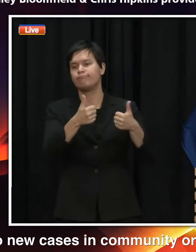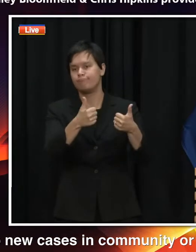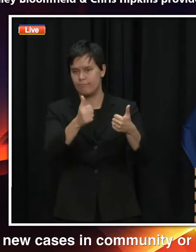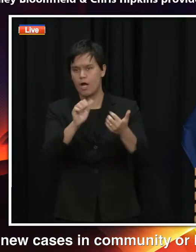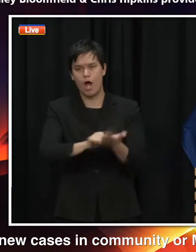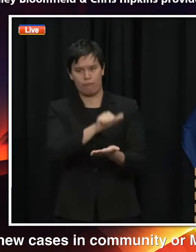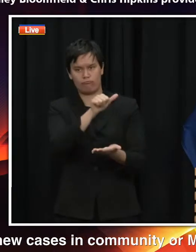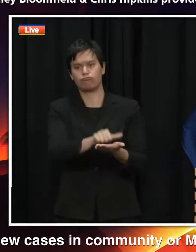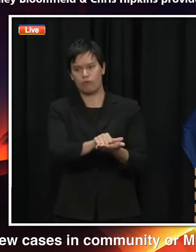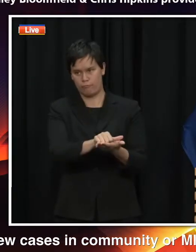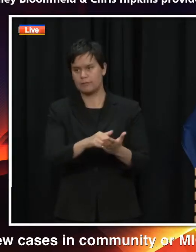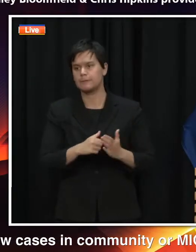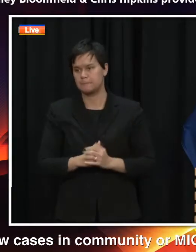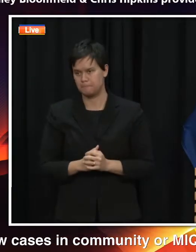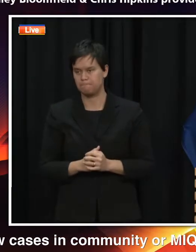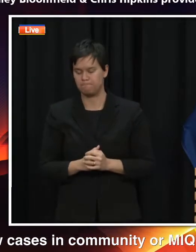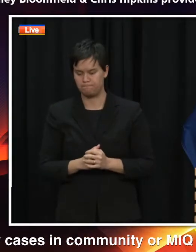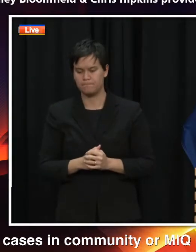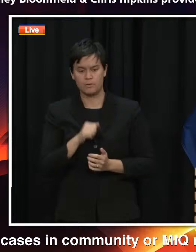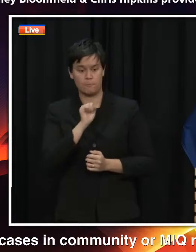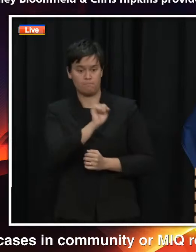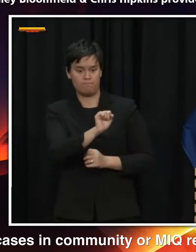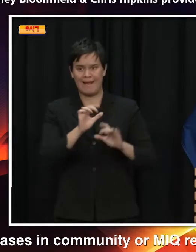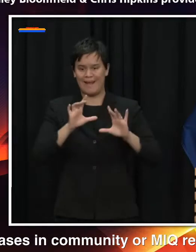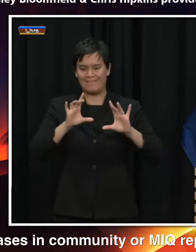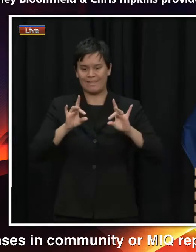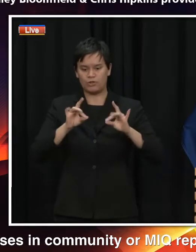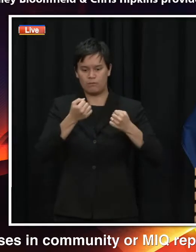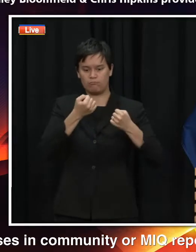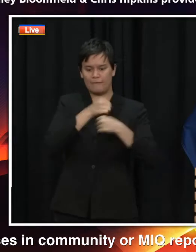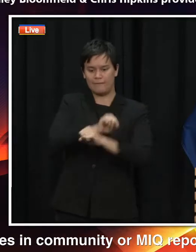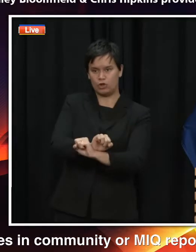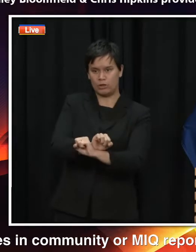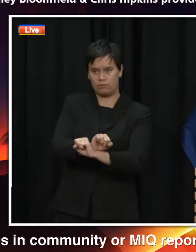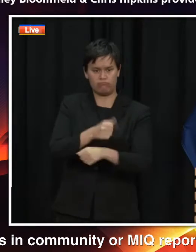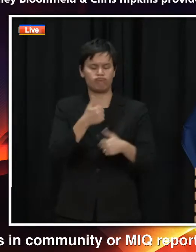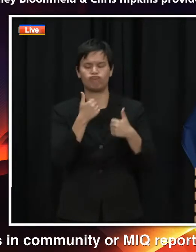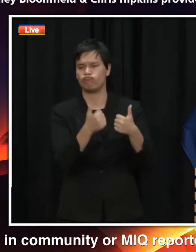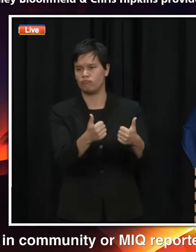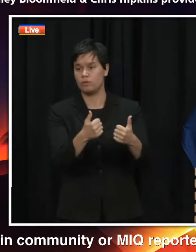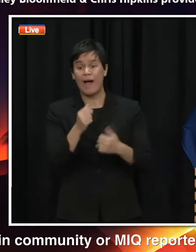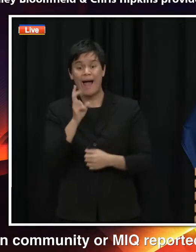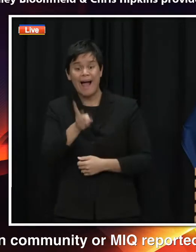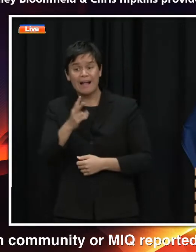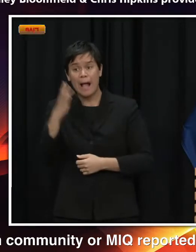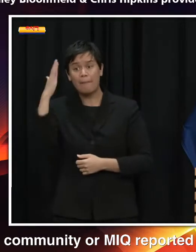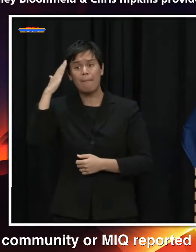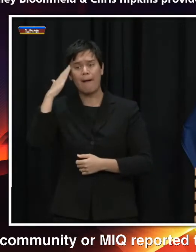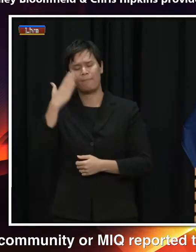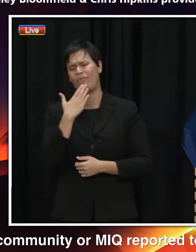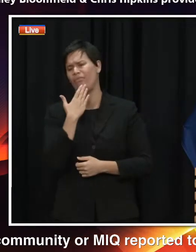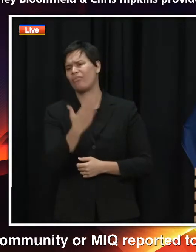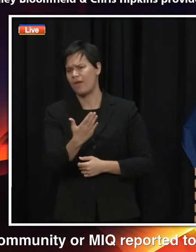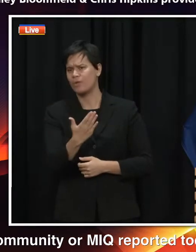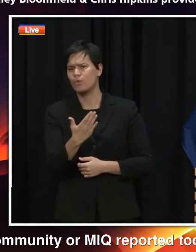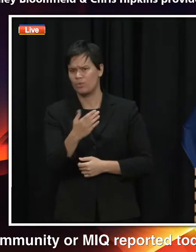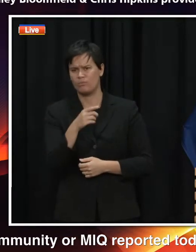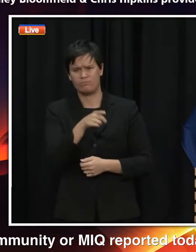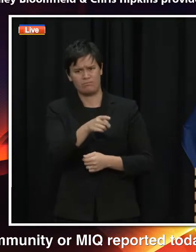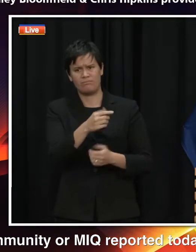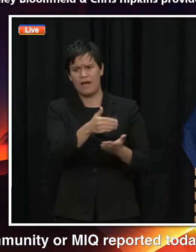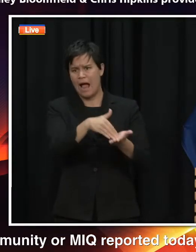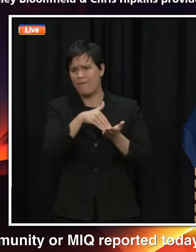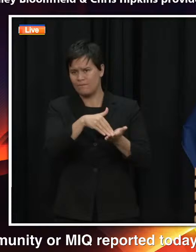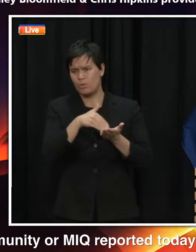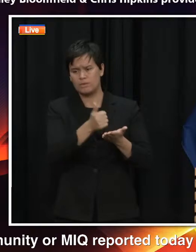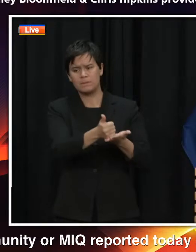appropriate for the workplace, that is the infection prevention control measures. And I want to once again thank this employer, which has been exceedingly helpful and supportive